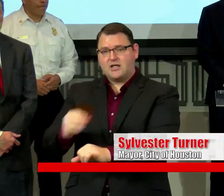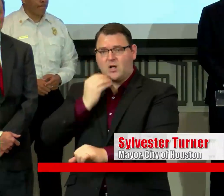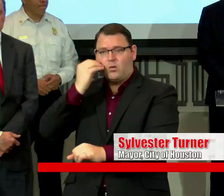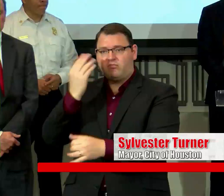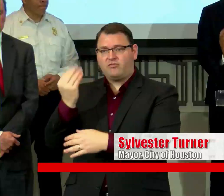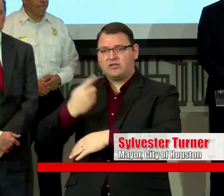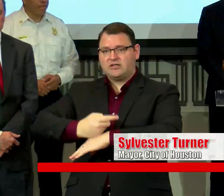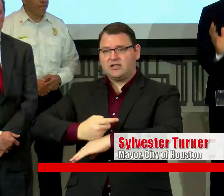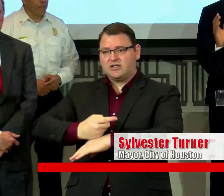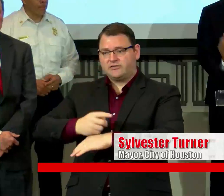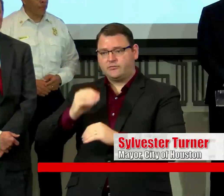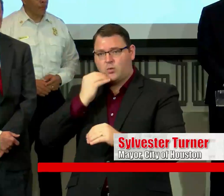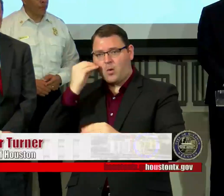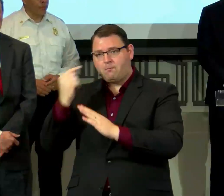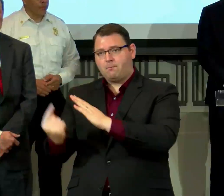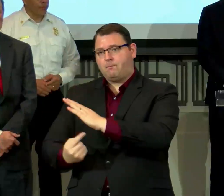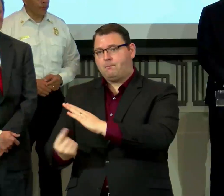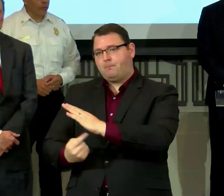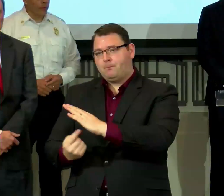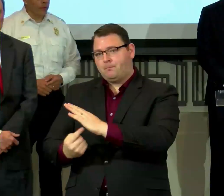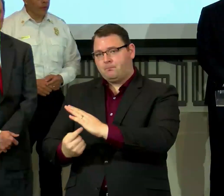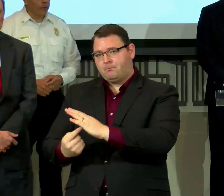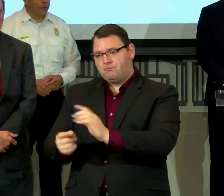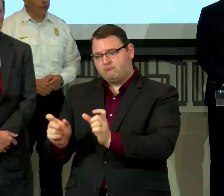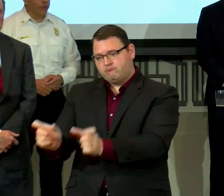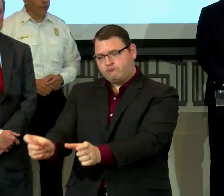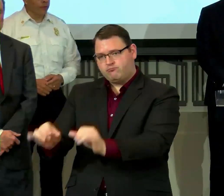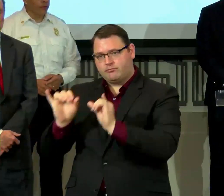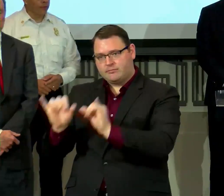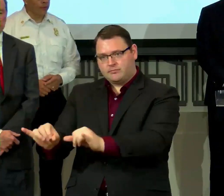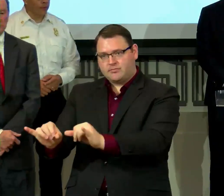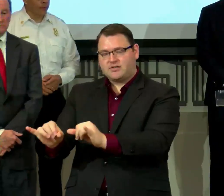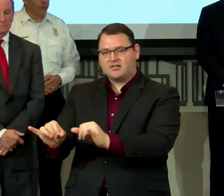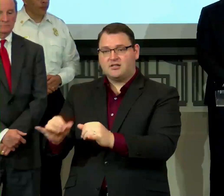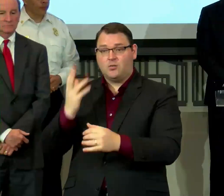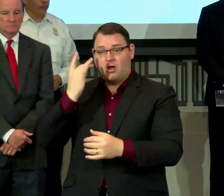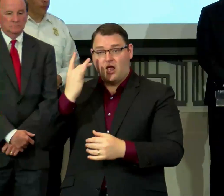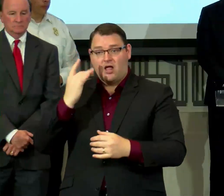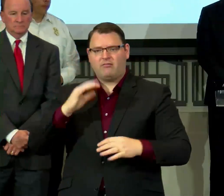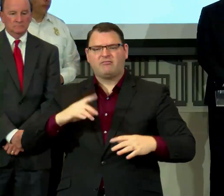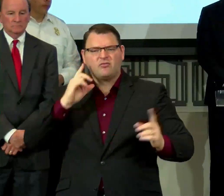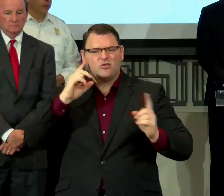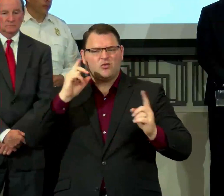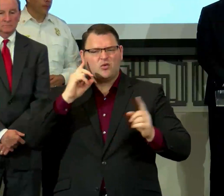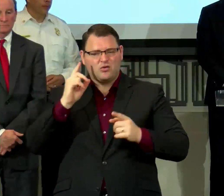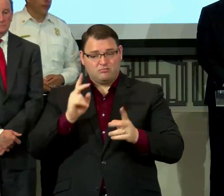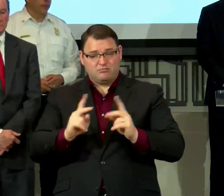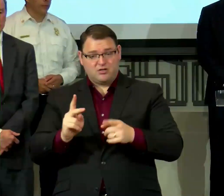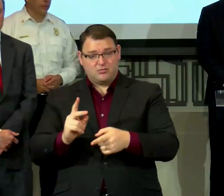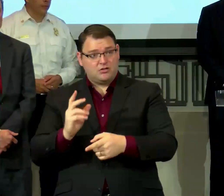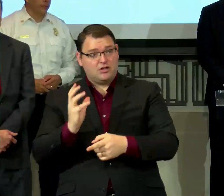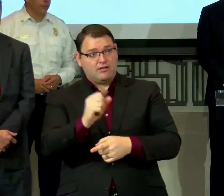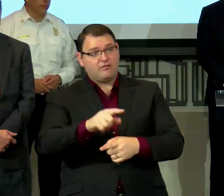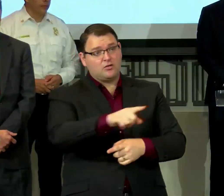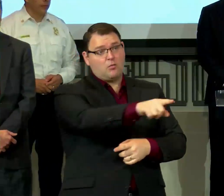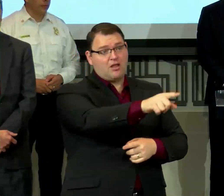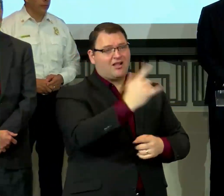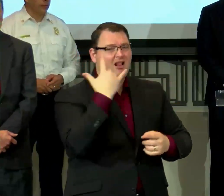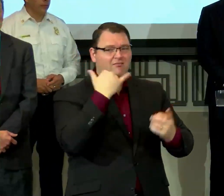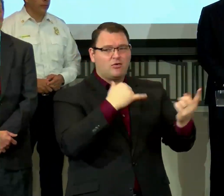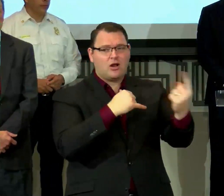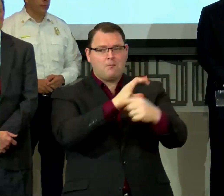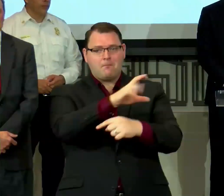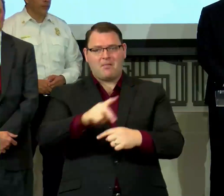who have gone, for example, to California and come back, and then are coming down with symptoms. And then let me say, if you are